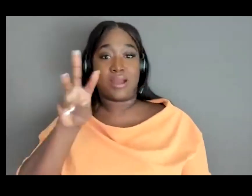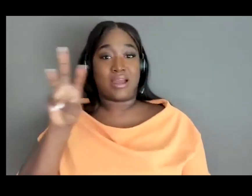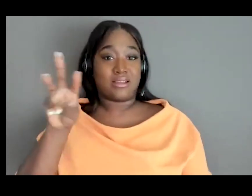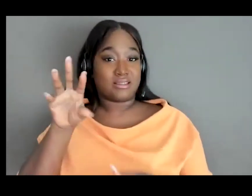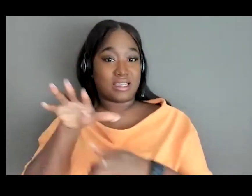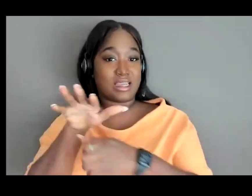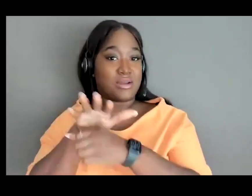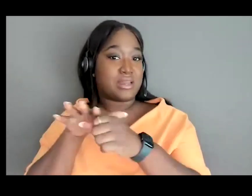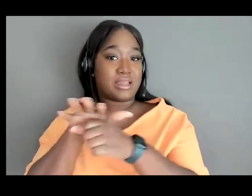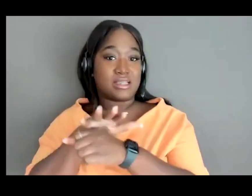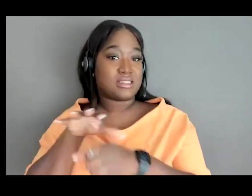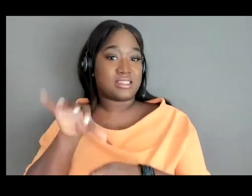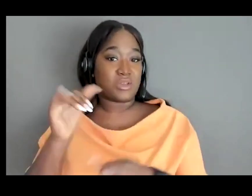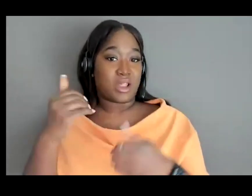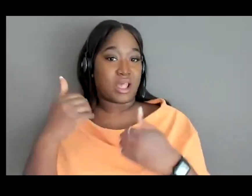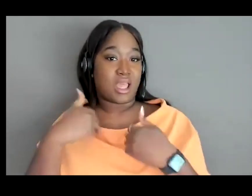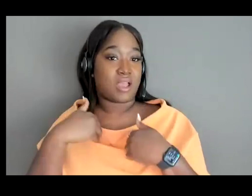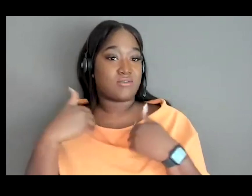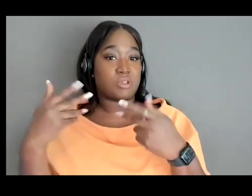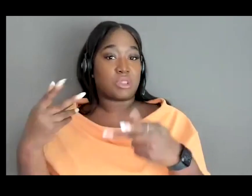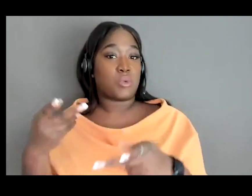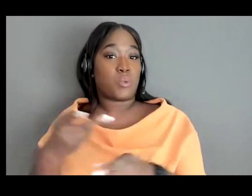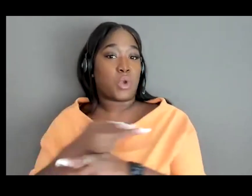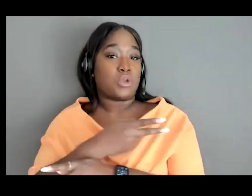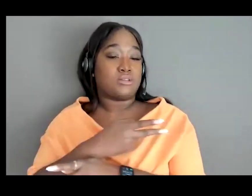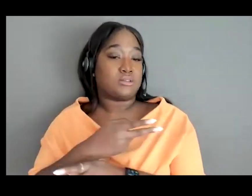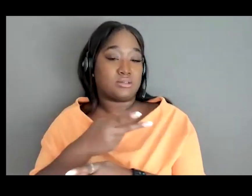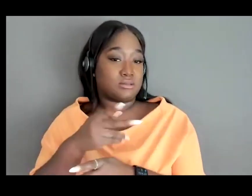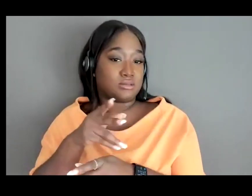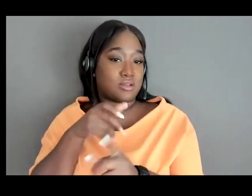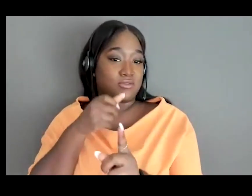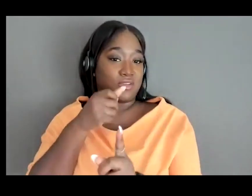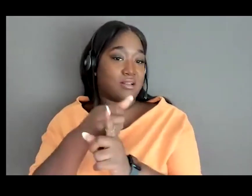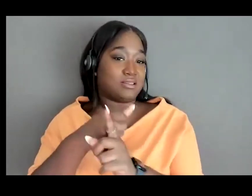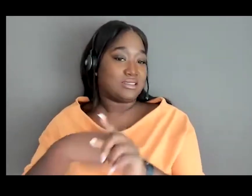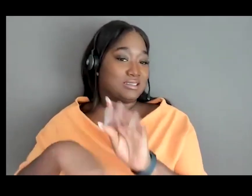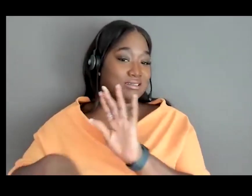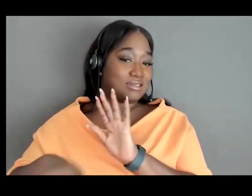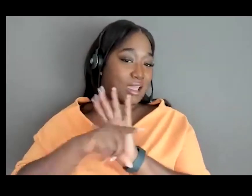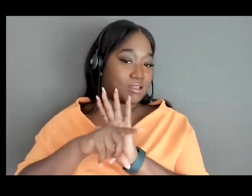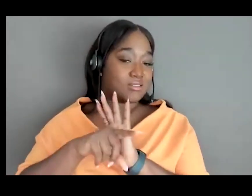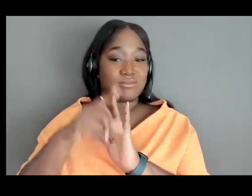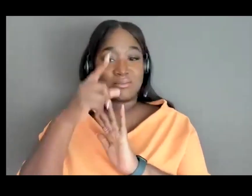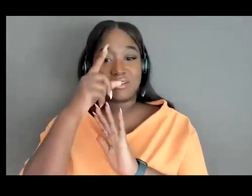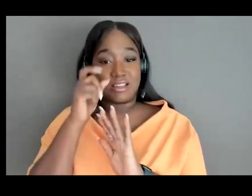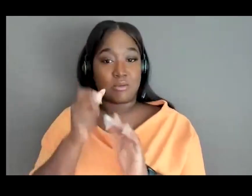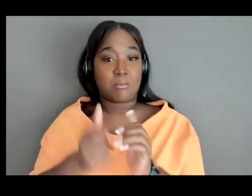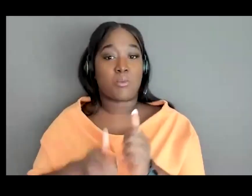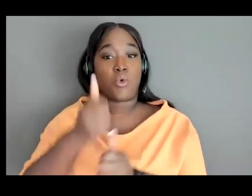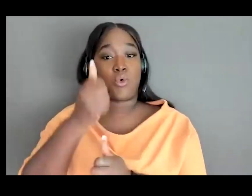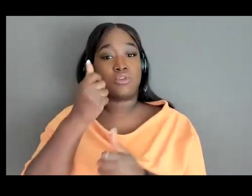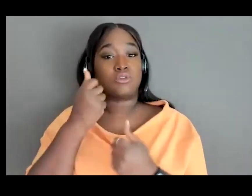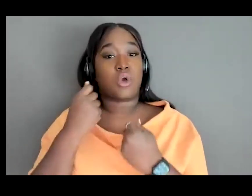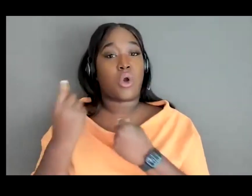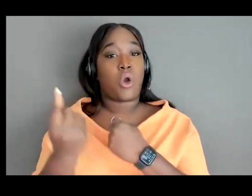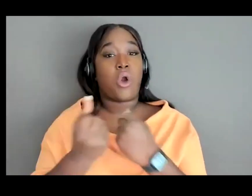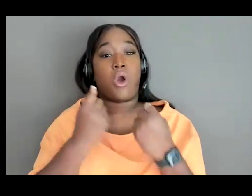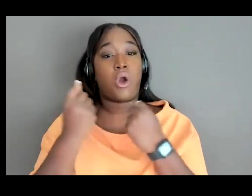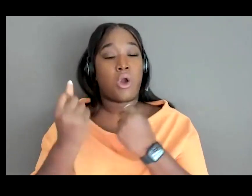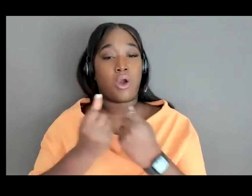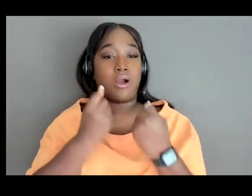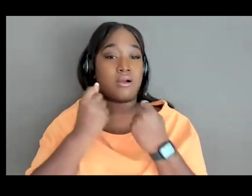out earlier still have the worst, still have a negative effect because they're the most car dependent.